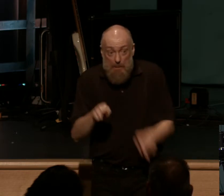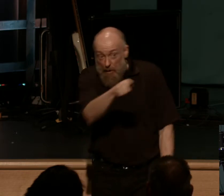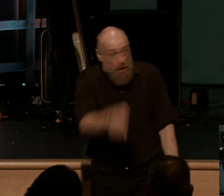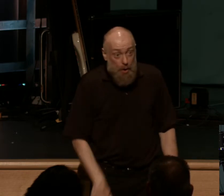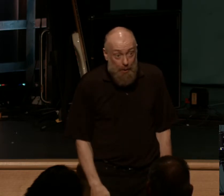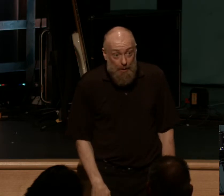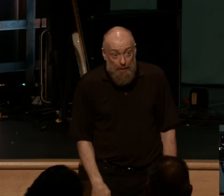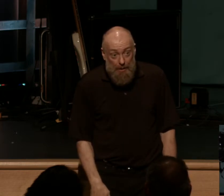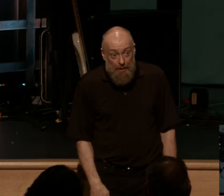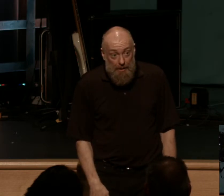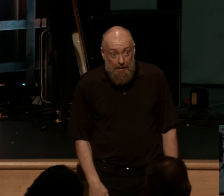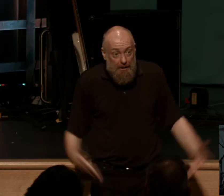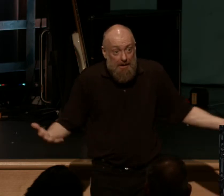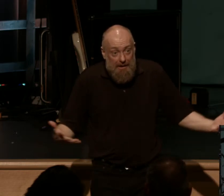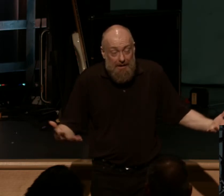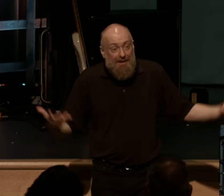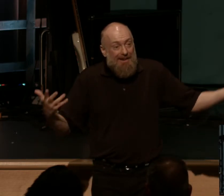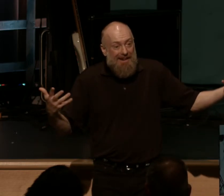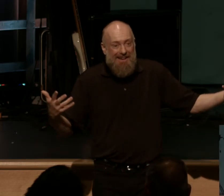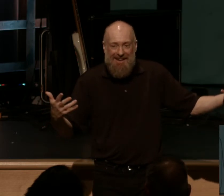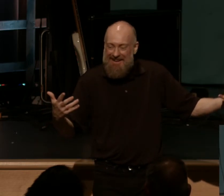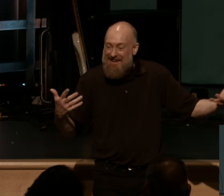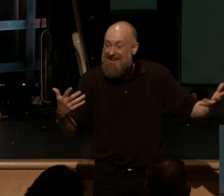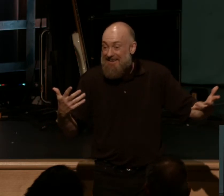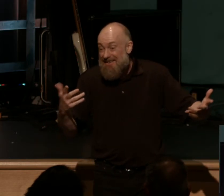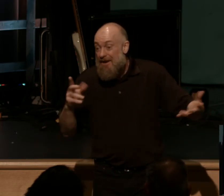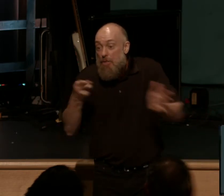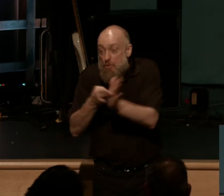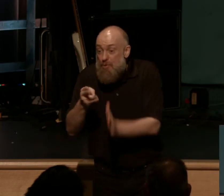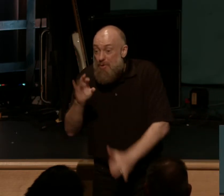problem too. It's called the theology and the